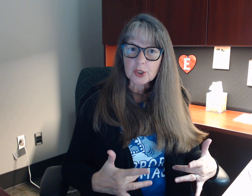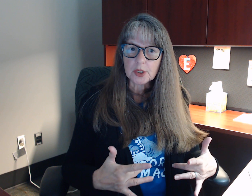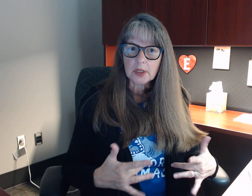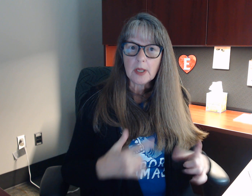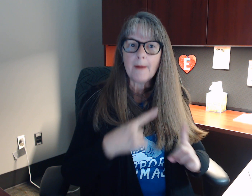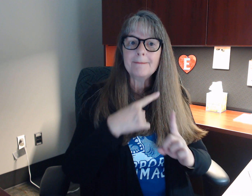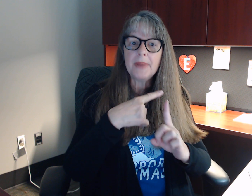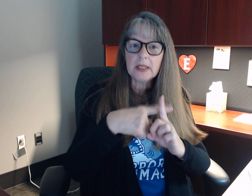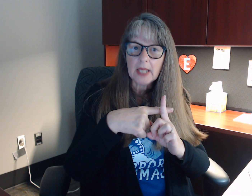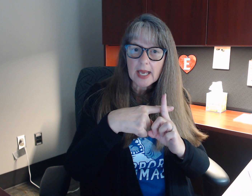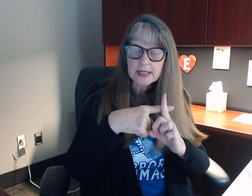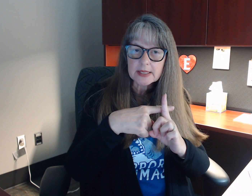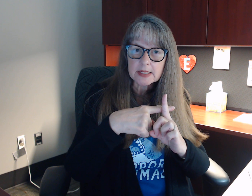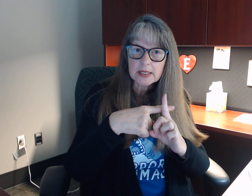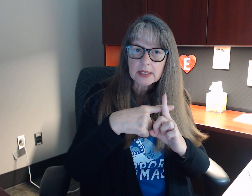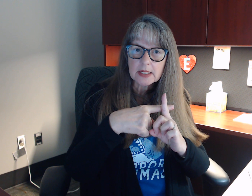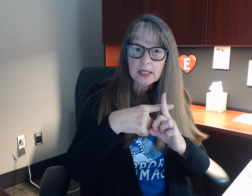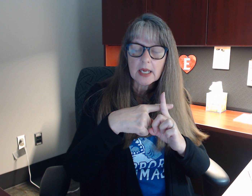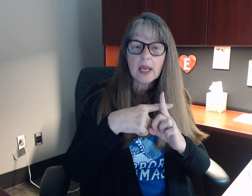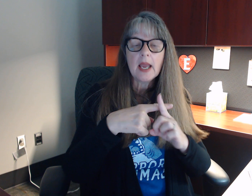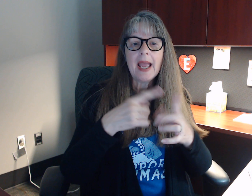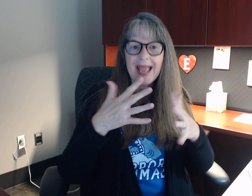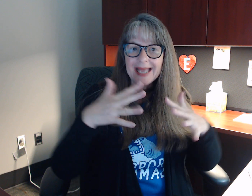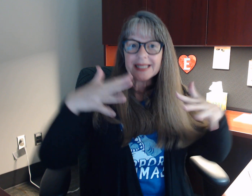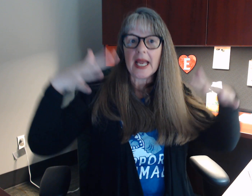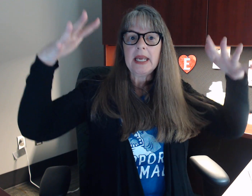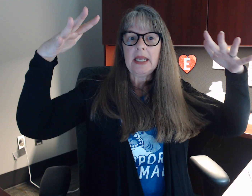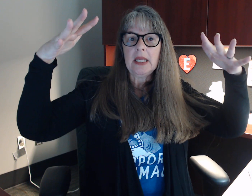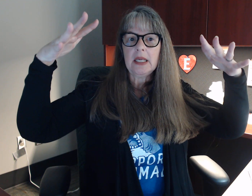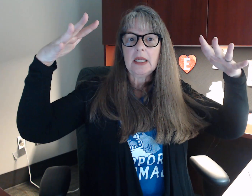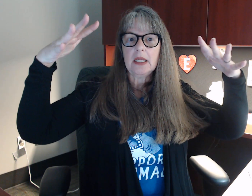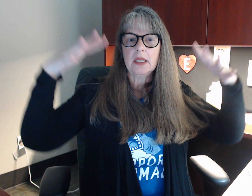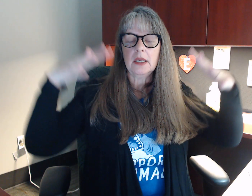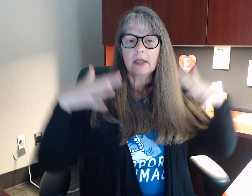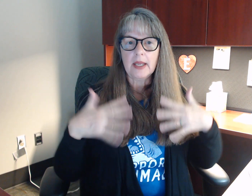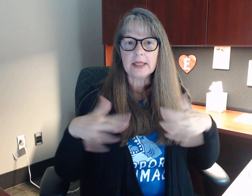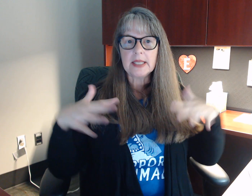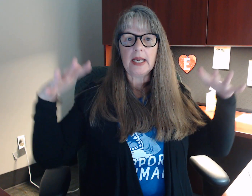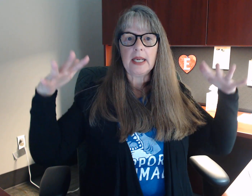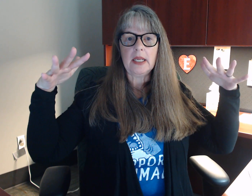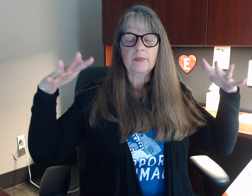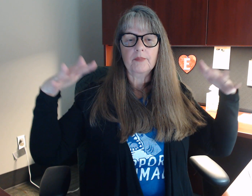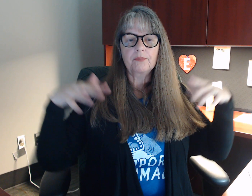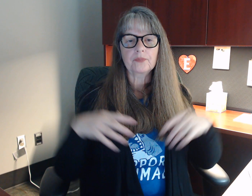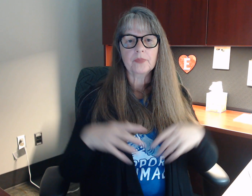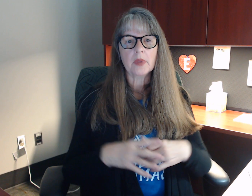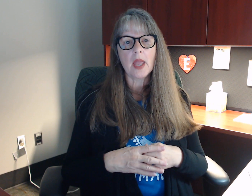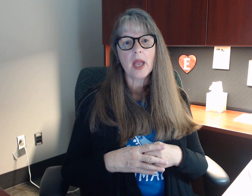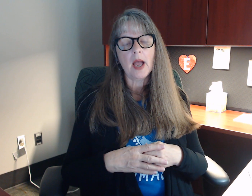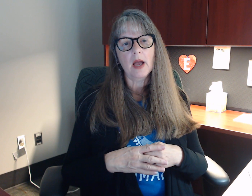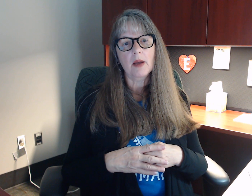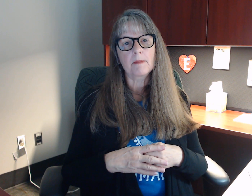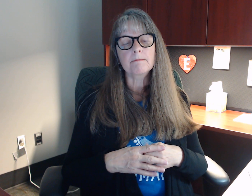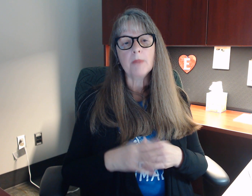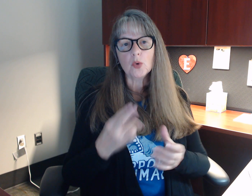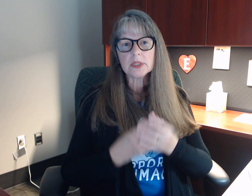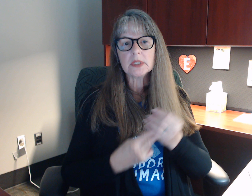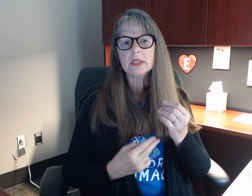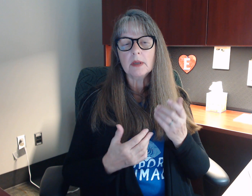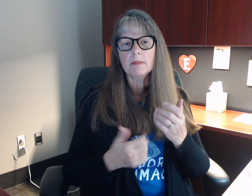depression plus anxiety. Most of